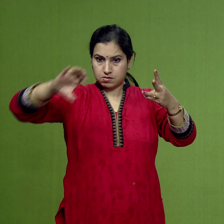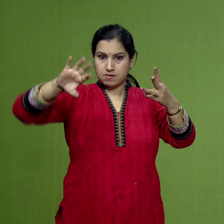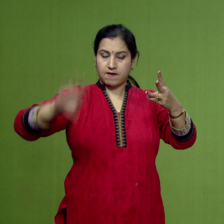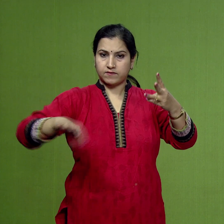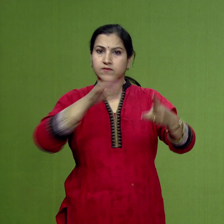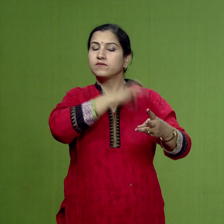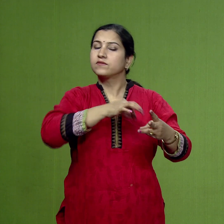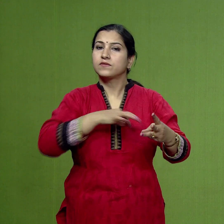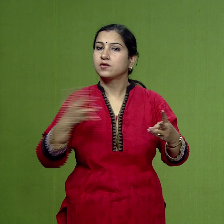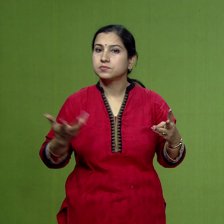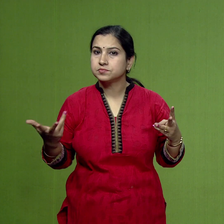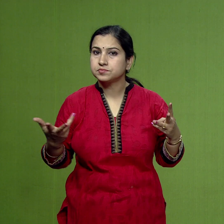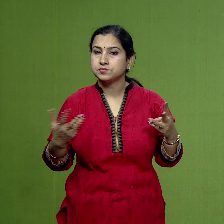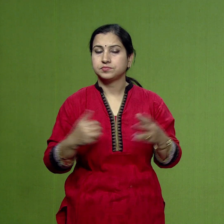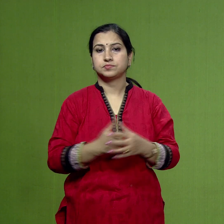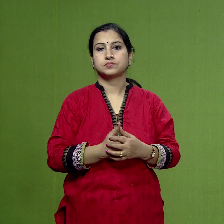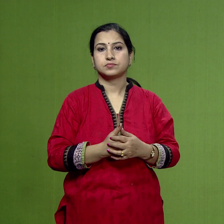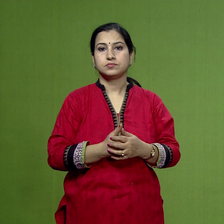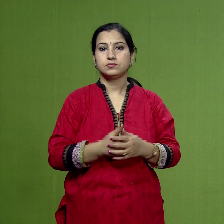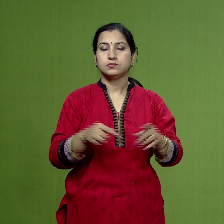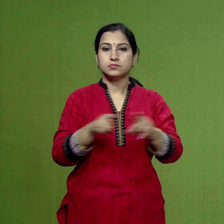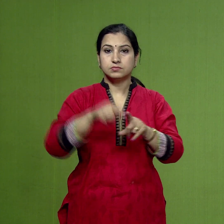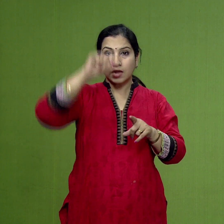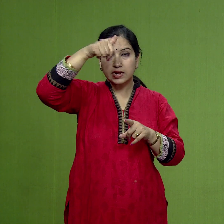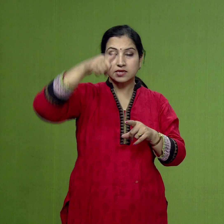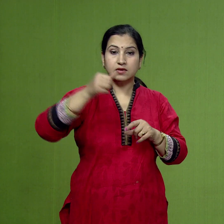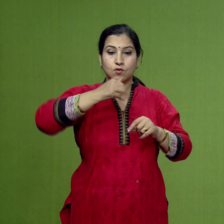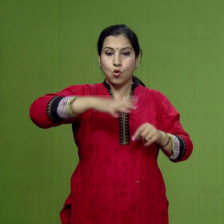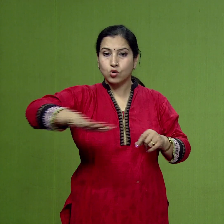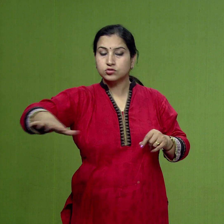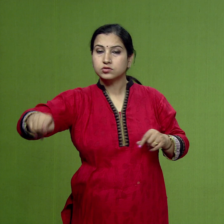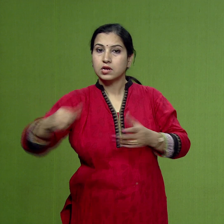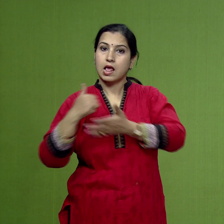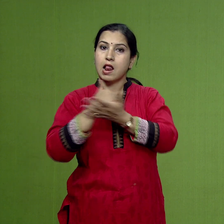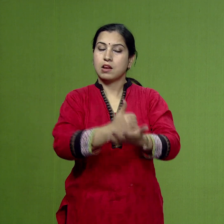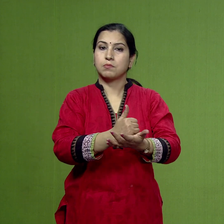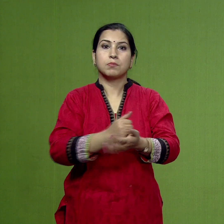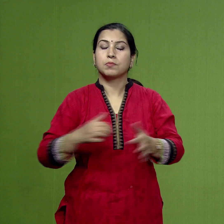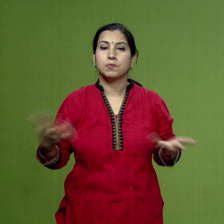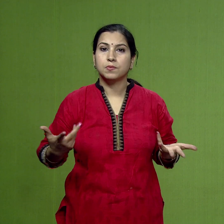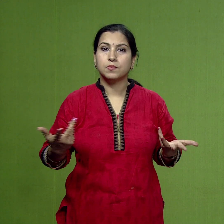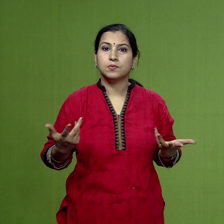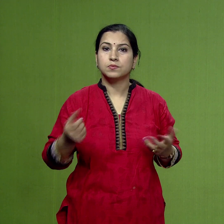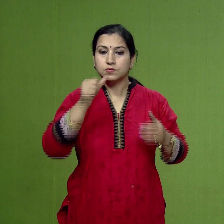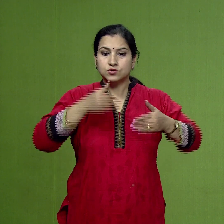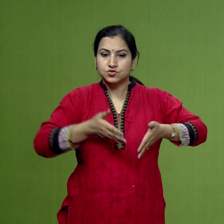Its advantageous location in Indian Ocean helps it in commanding sea routes